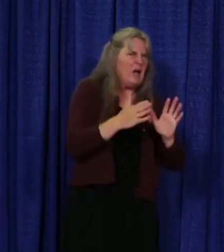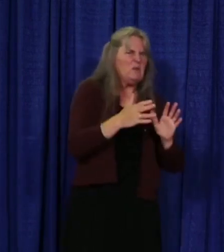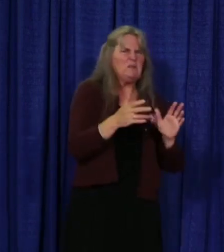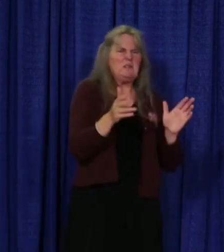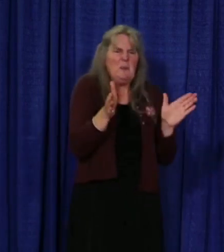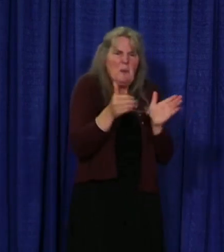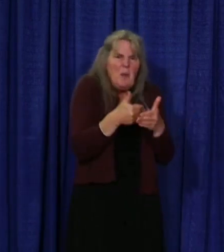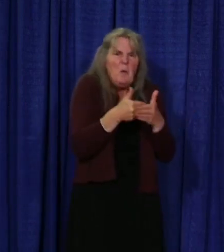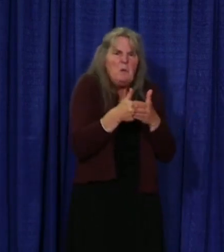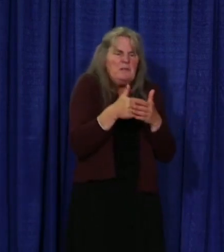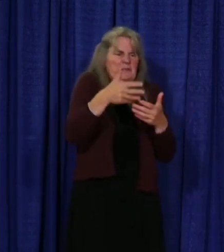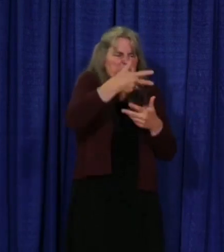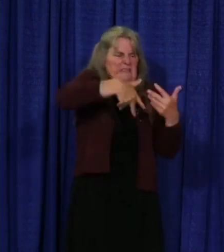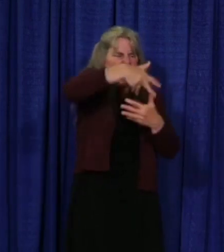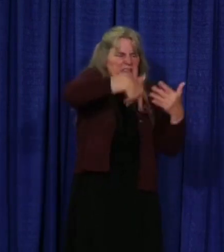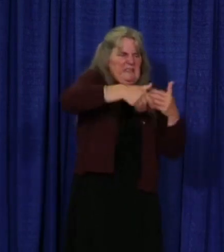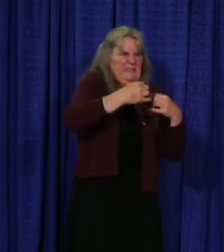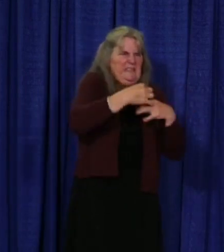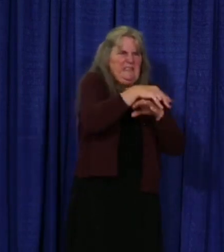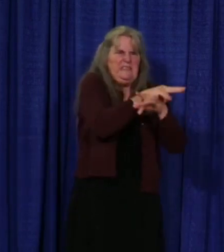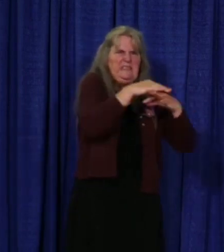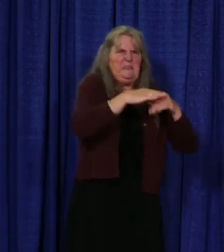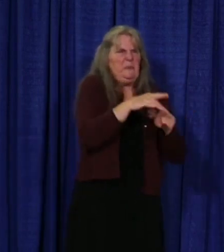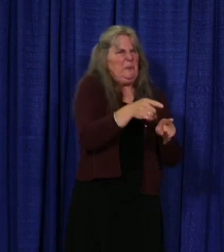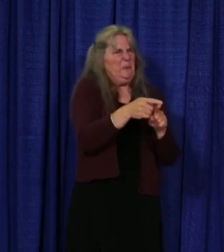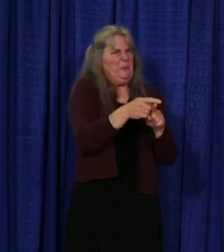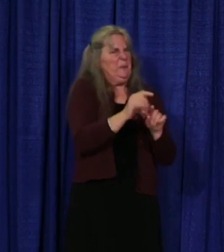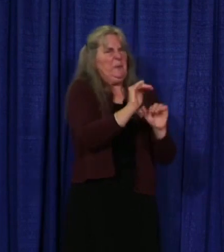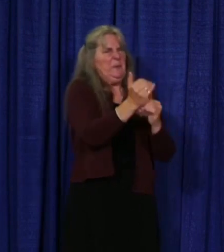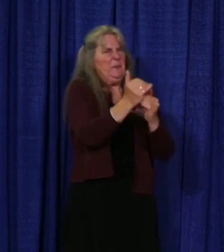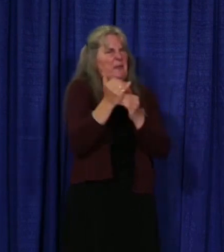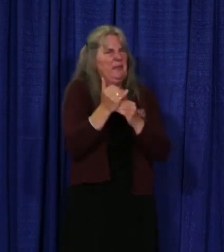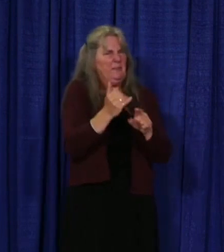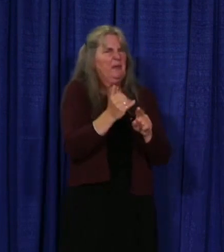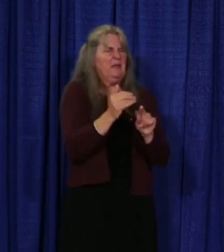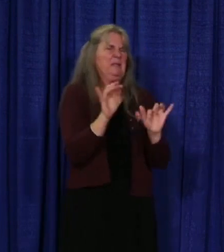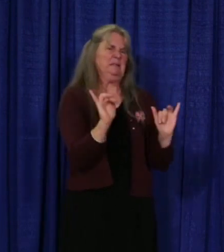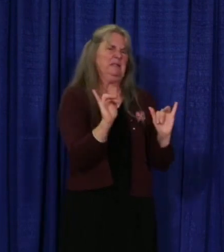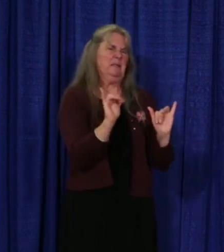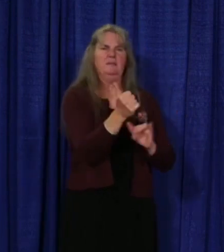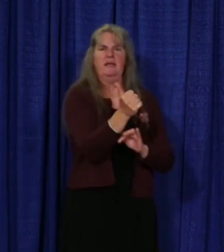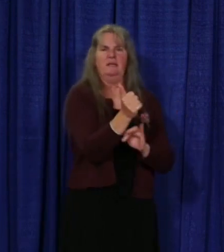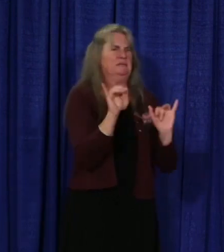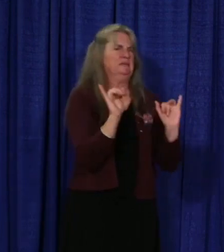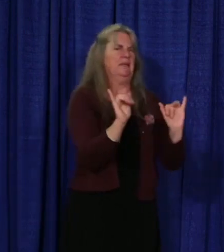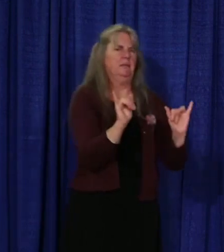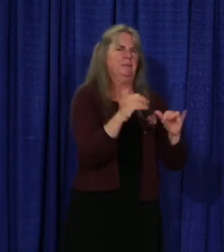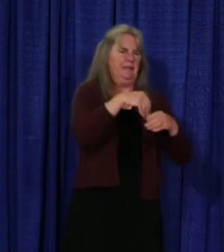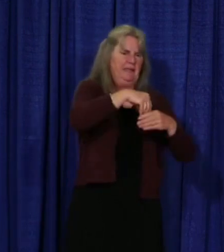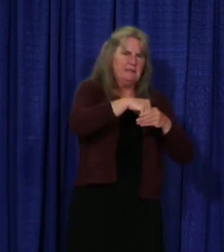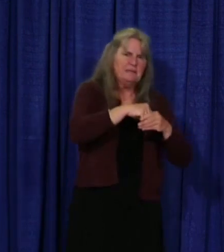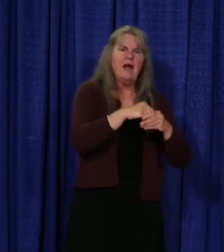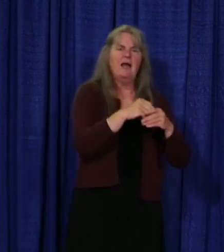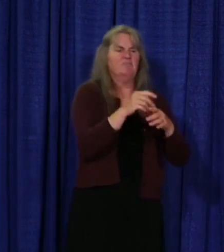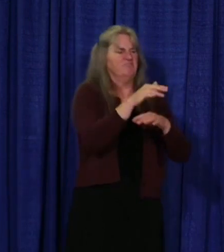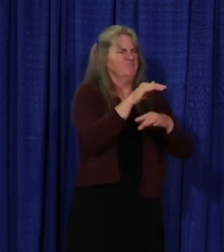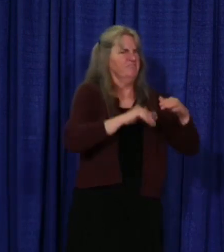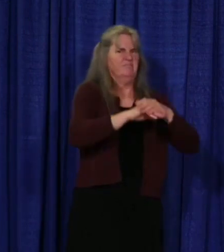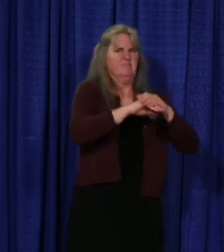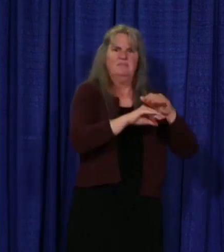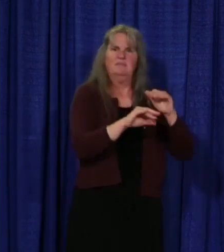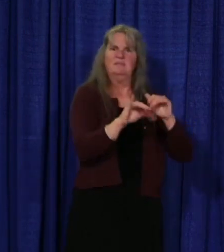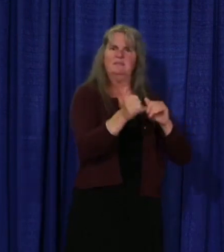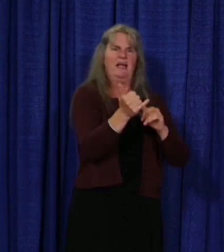indoor contact. The limit to household social gatherings will remain at 10, These gatherings should continue to